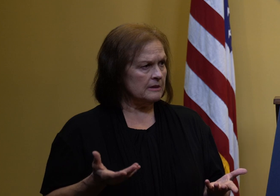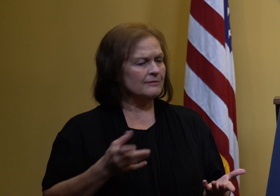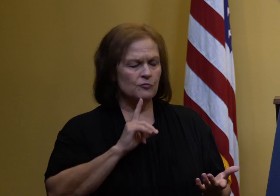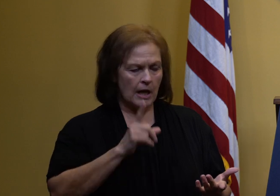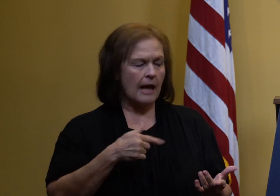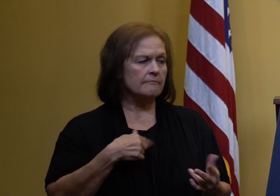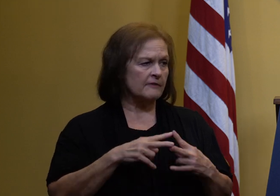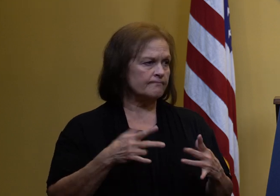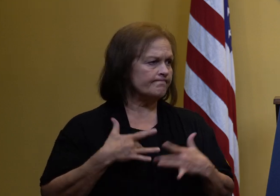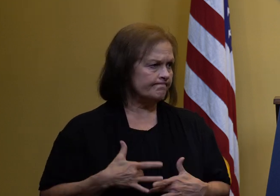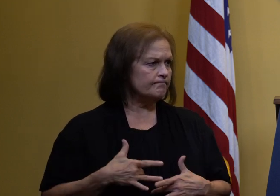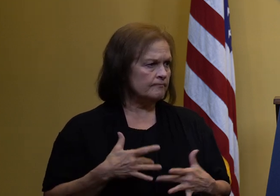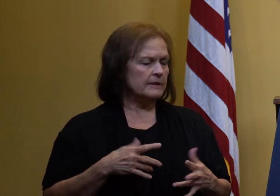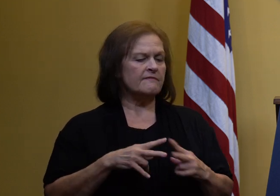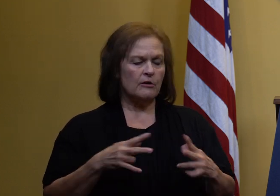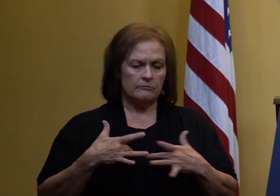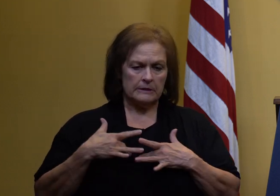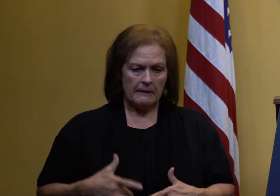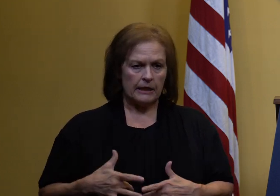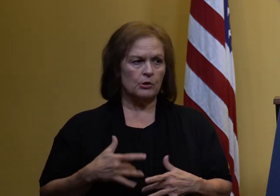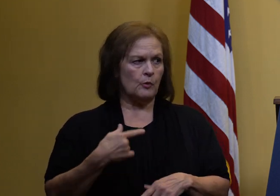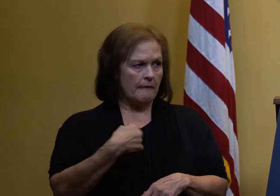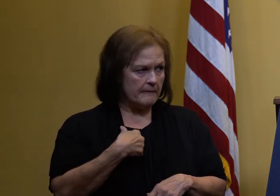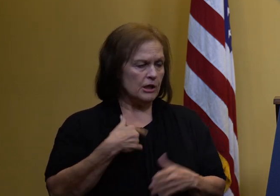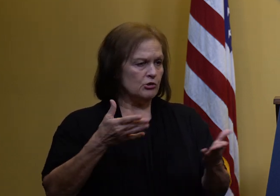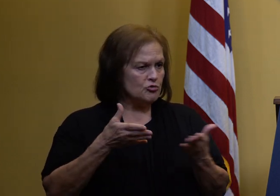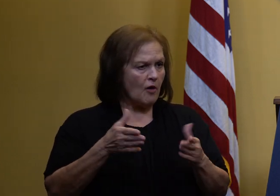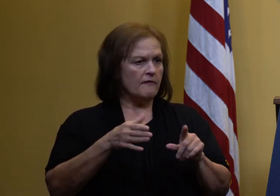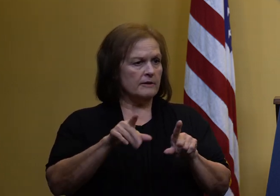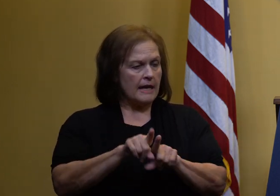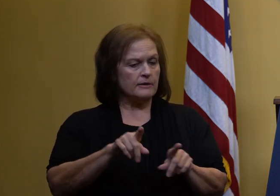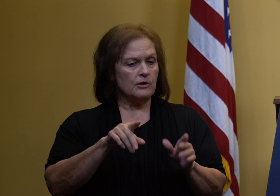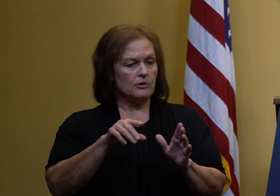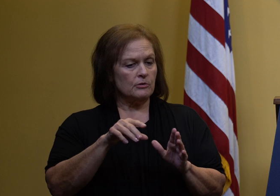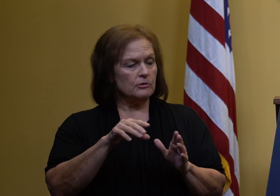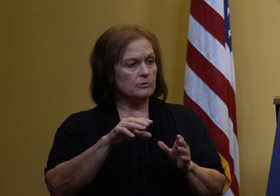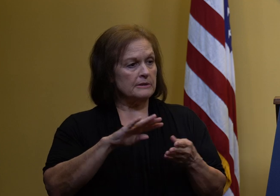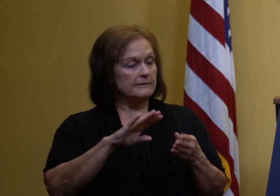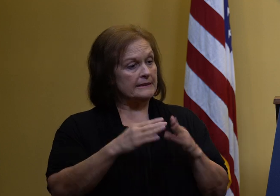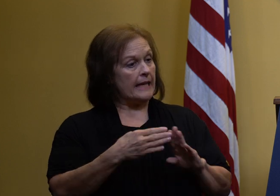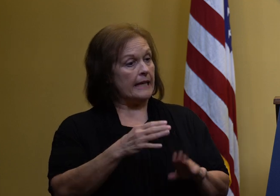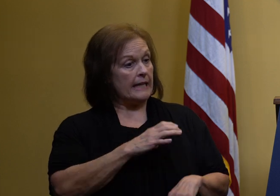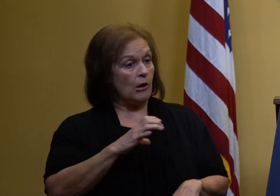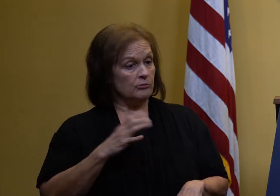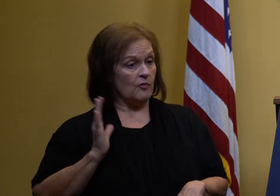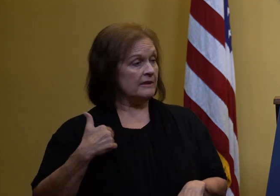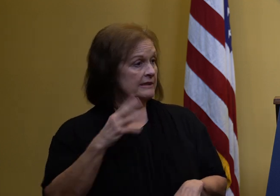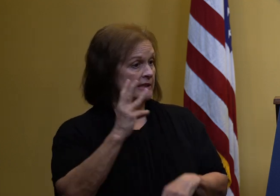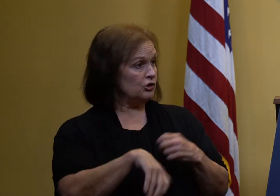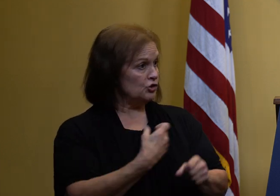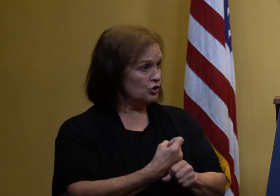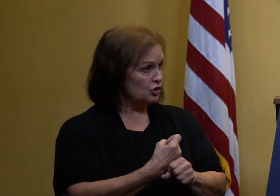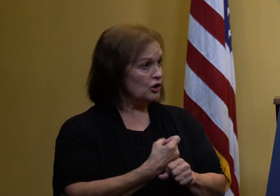It's disappointing. It's disappointing with me serving on the New Orleans City Council for 6 years, elected